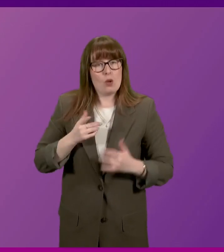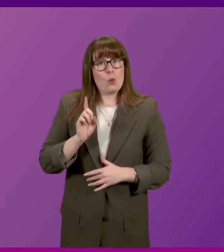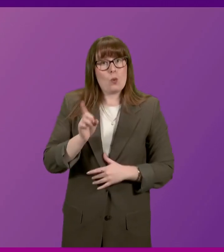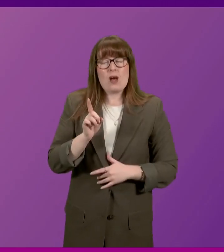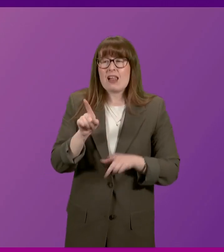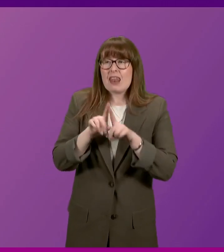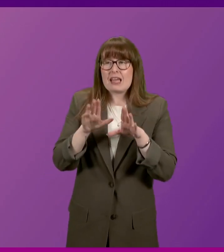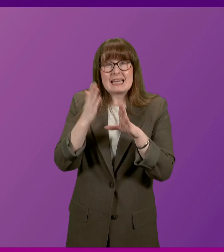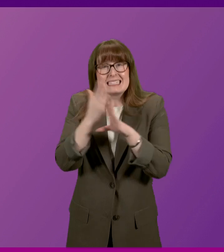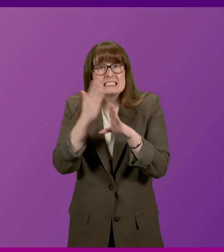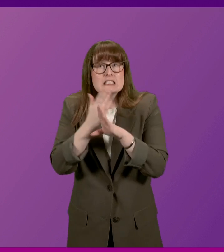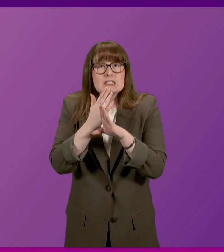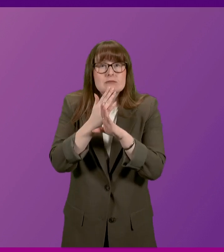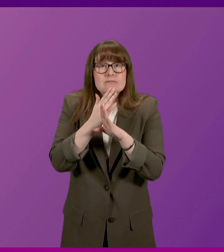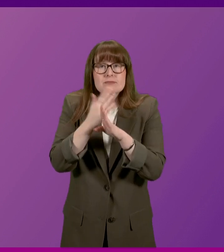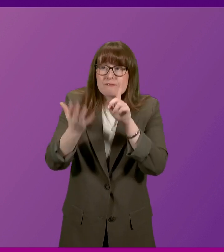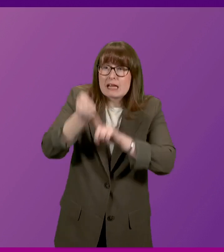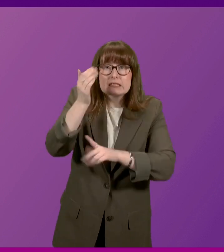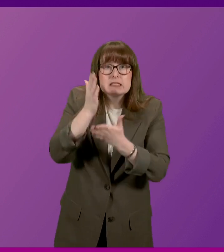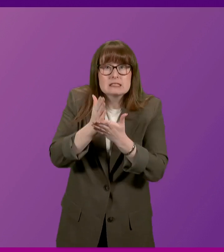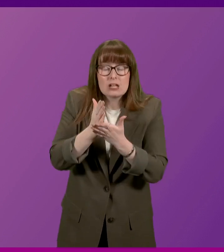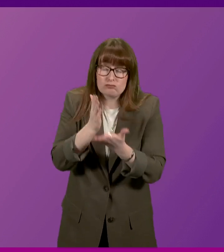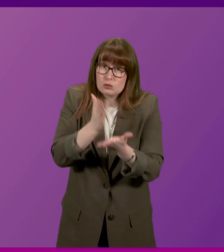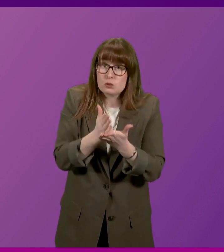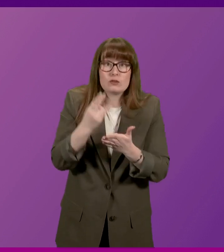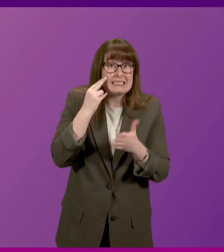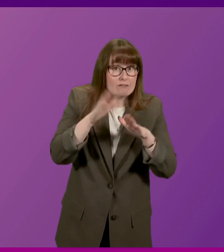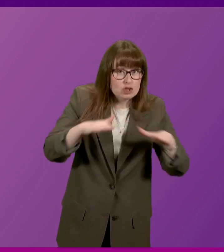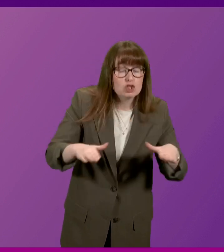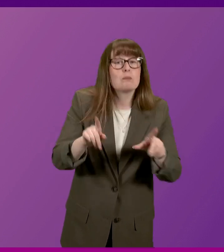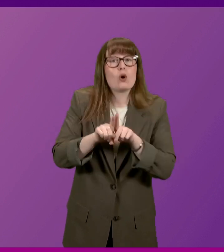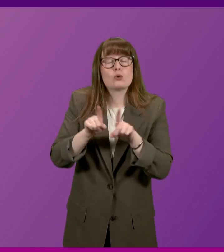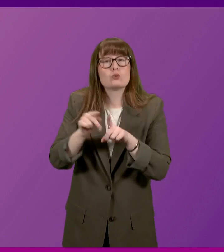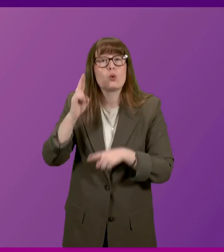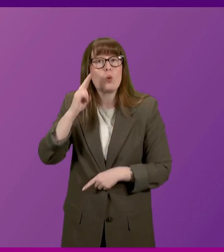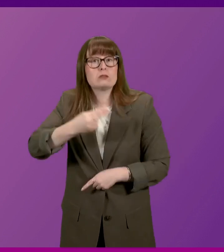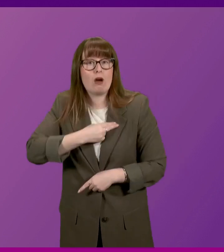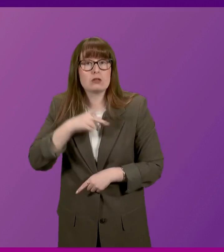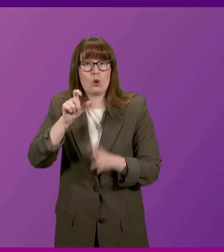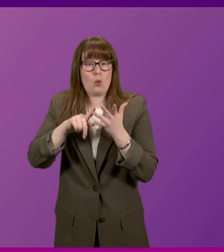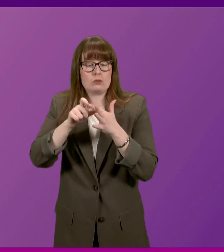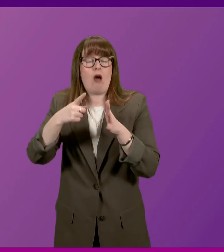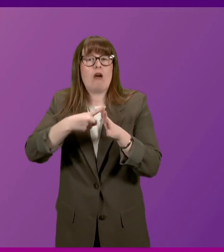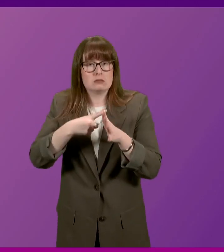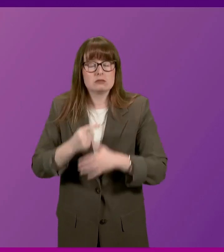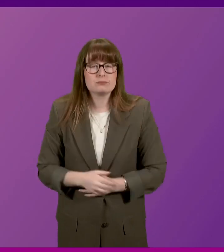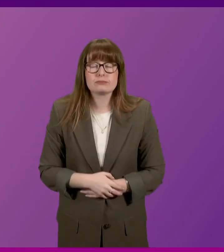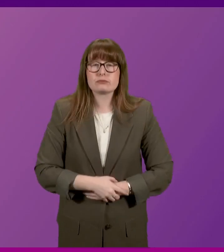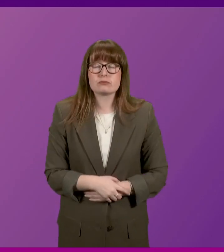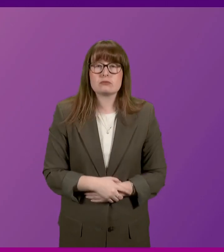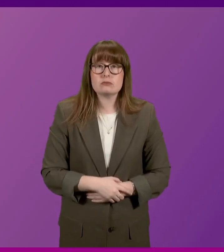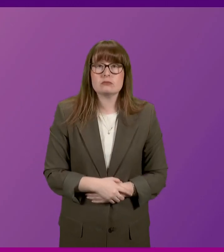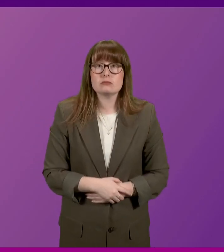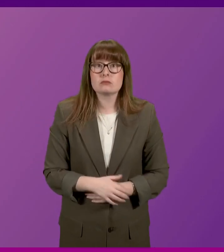hidden finding, and that was true of deaf children and children of deaf adults, CODA, so-called. So